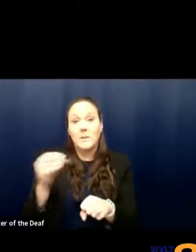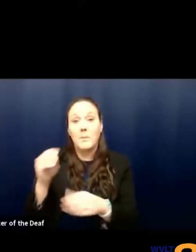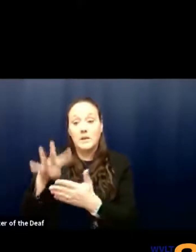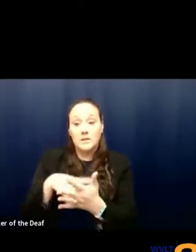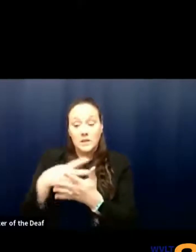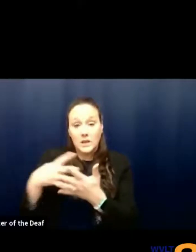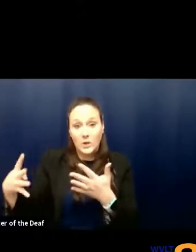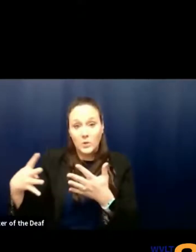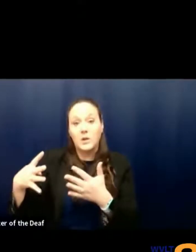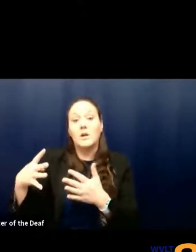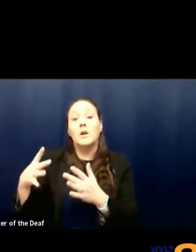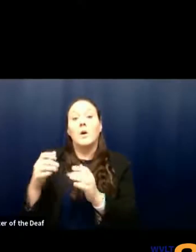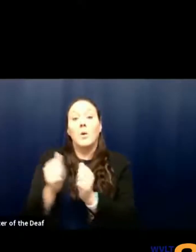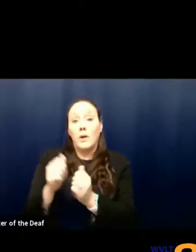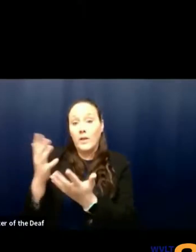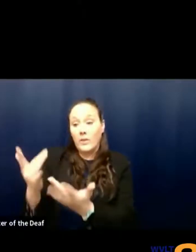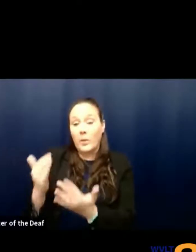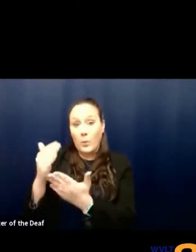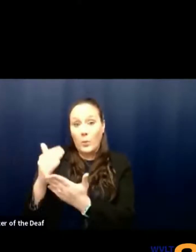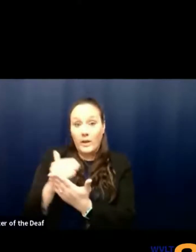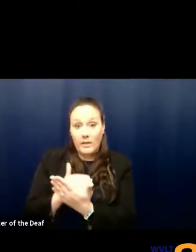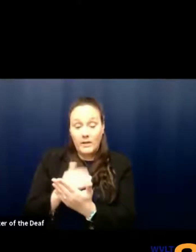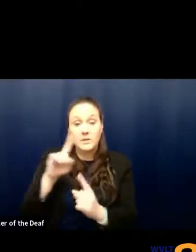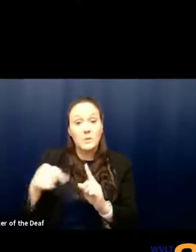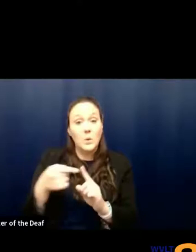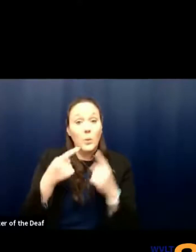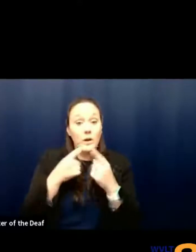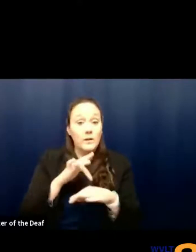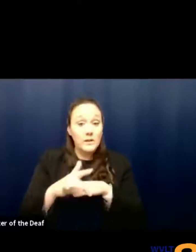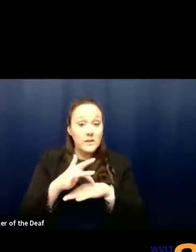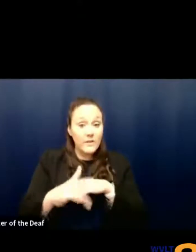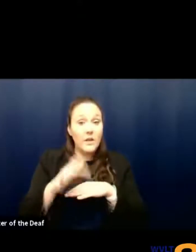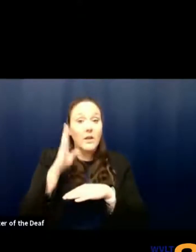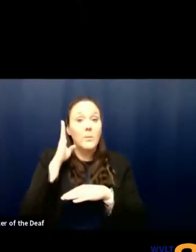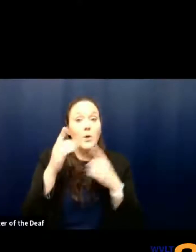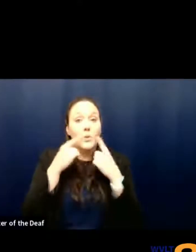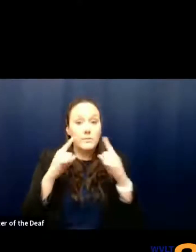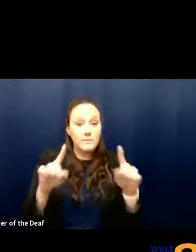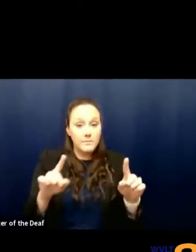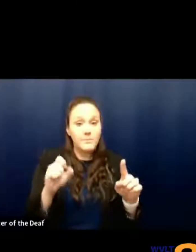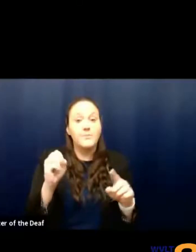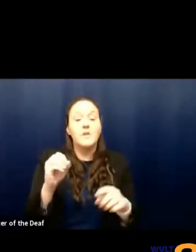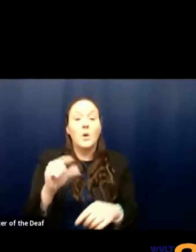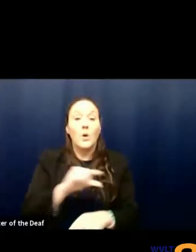the waitlist system. When it's available, we will make an announcement so qualifying